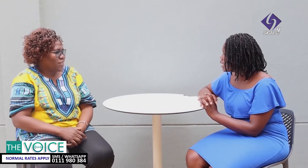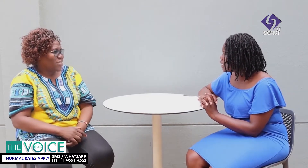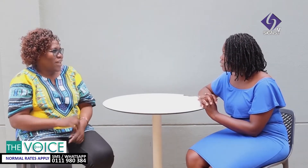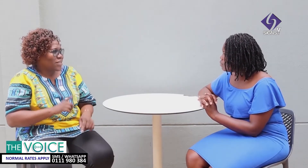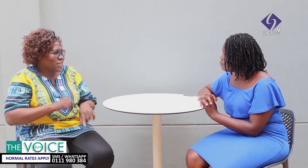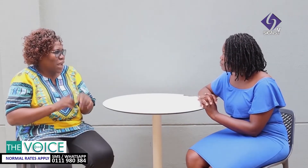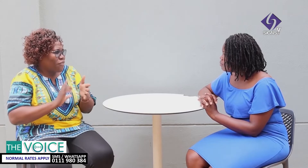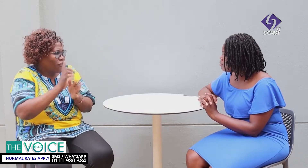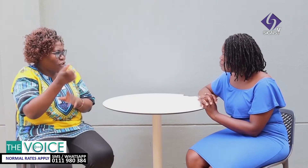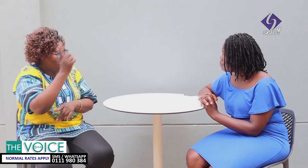So